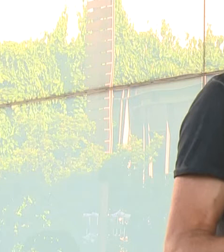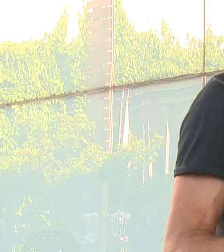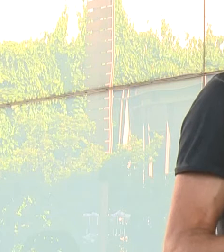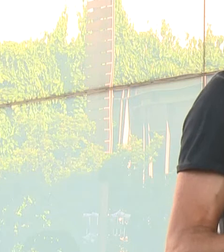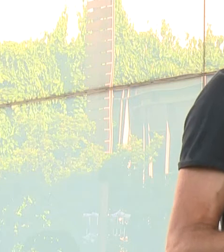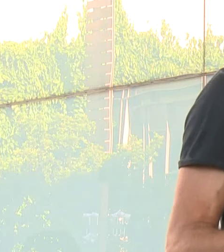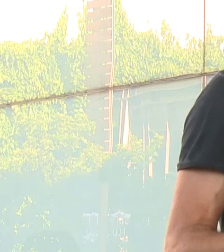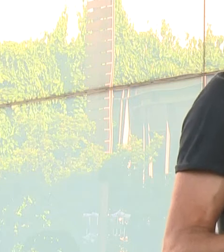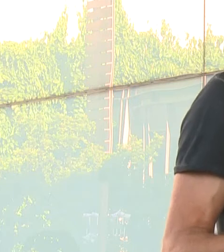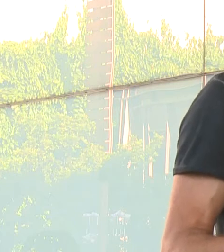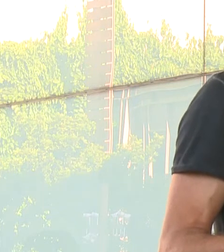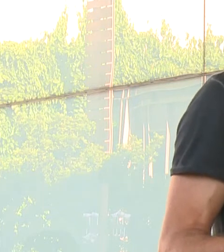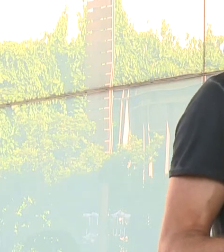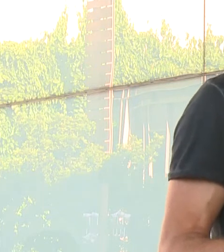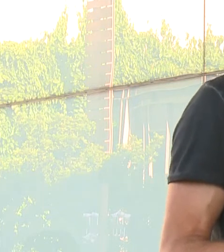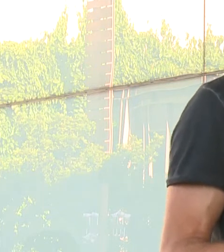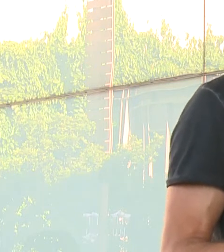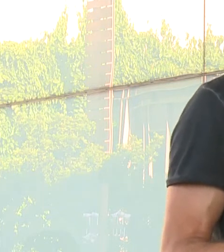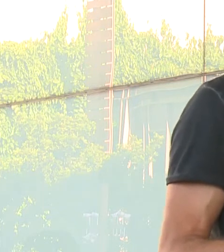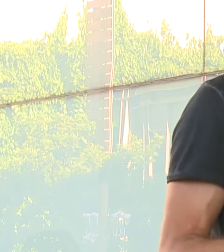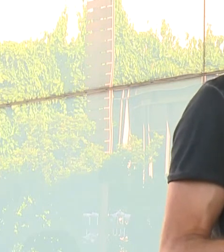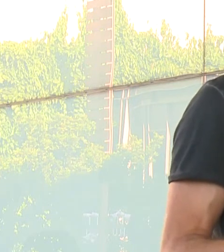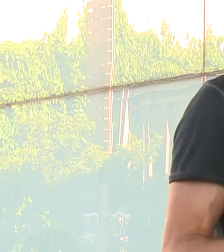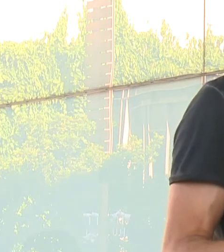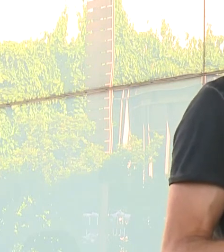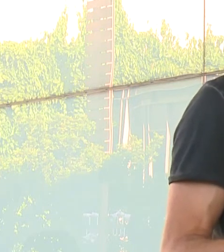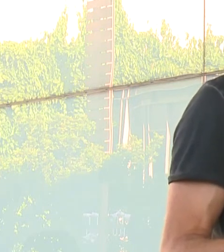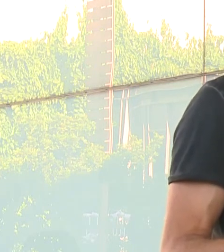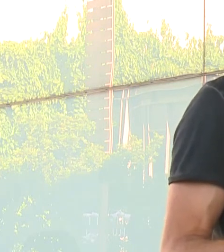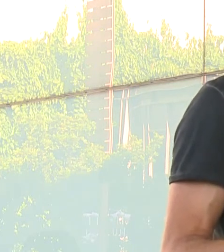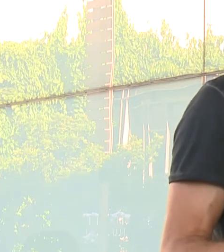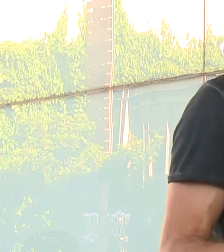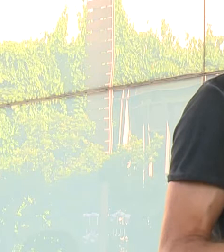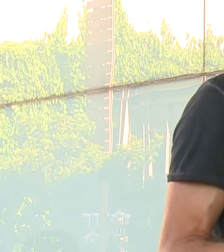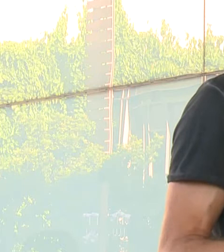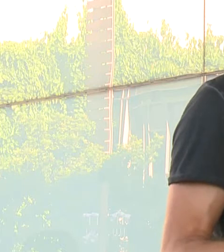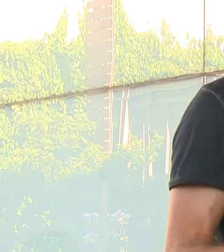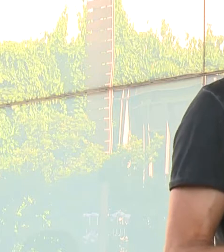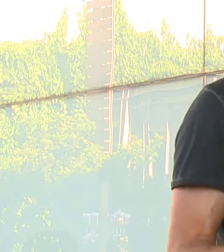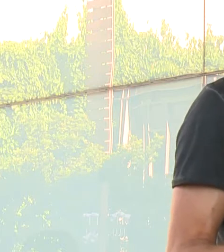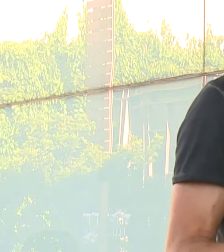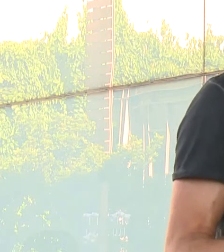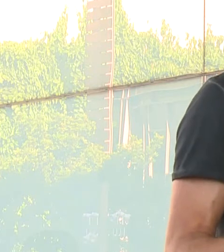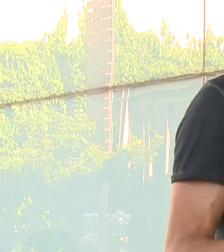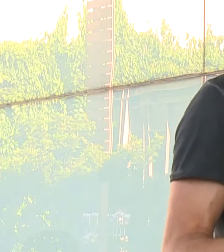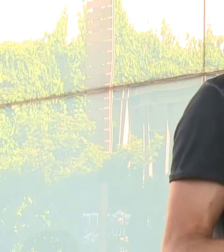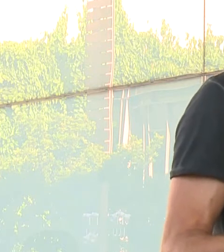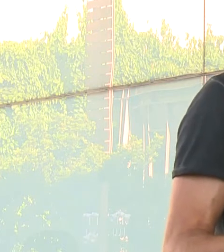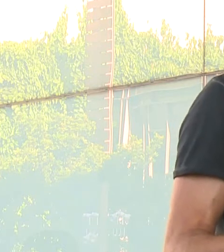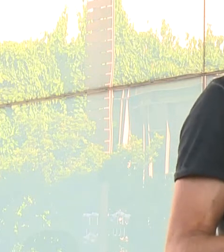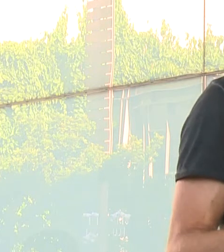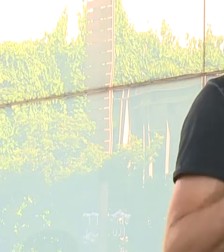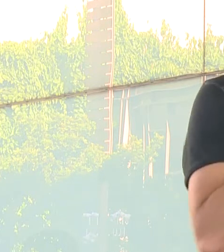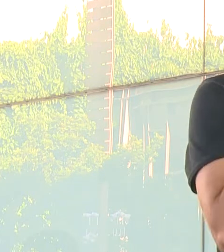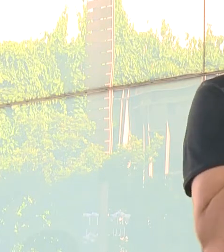scene. Beyond the 6-month pre-production, we had to design, collate and facilitate all those period pieces. My props